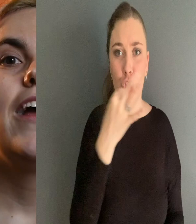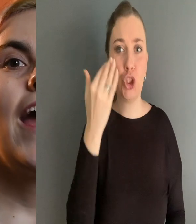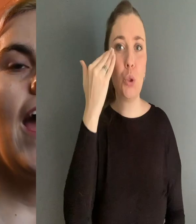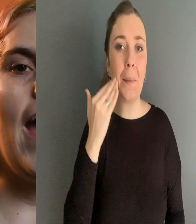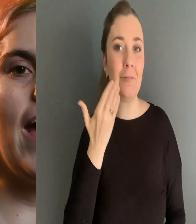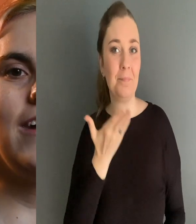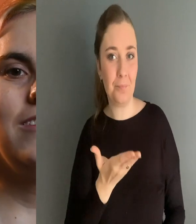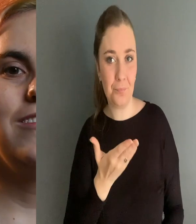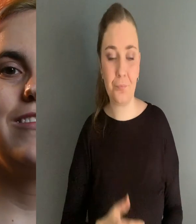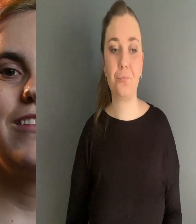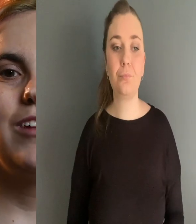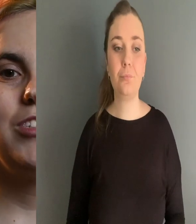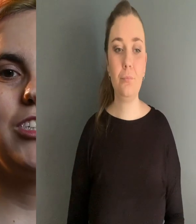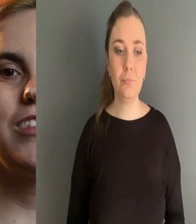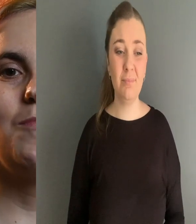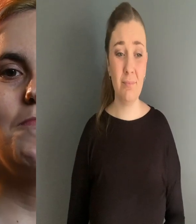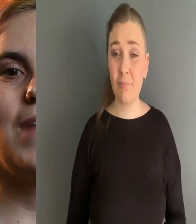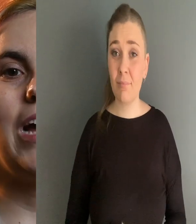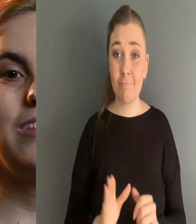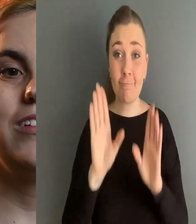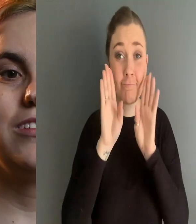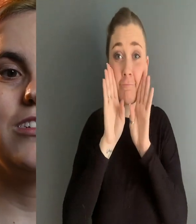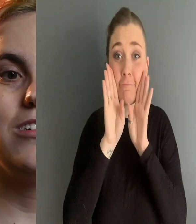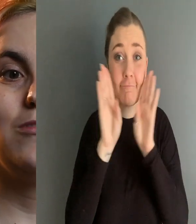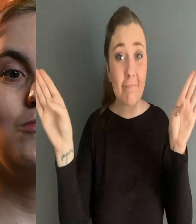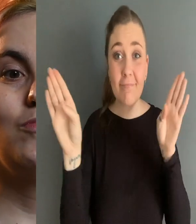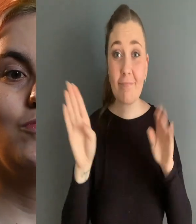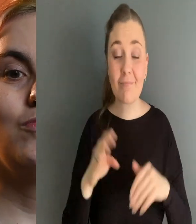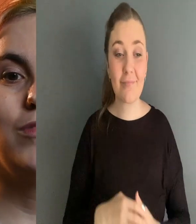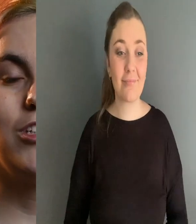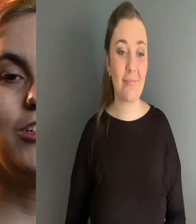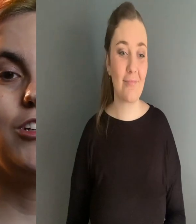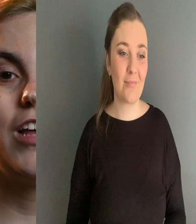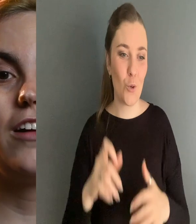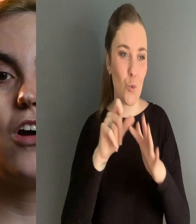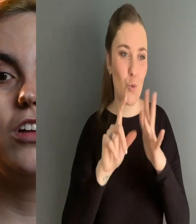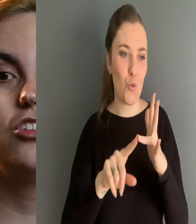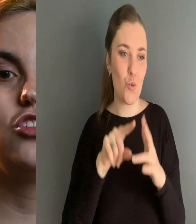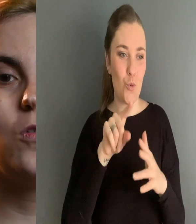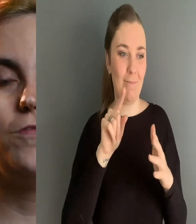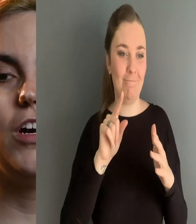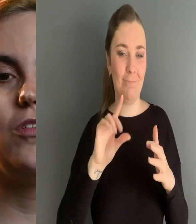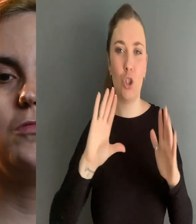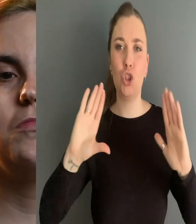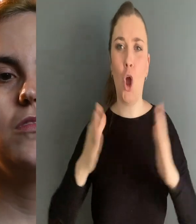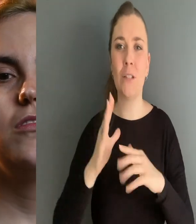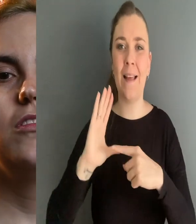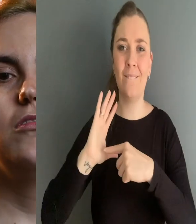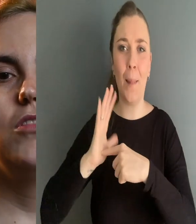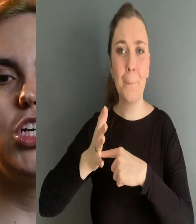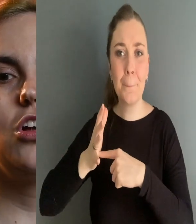and it was just amazing to to do that kind of short film